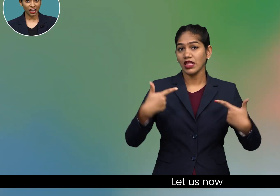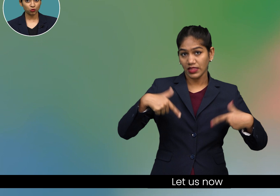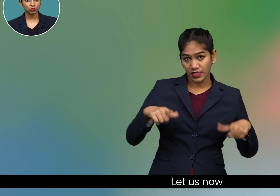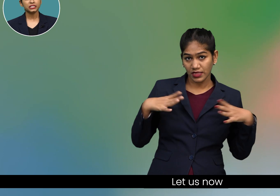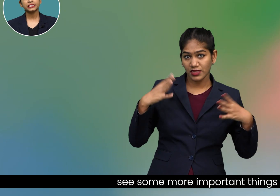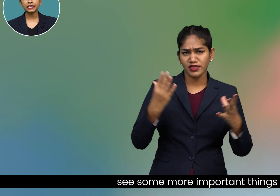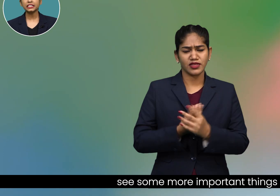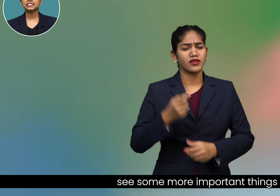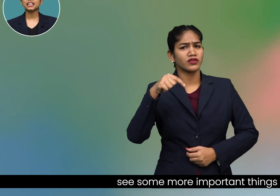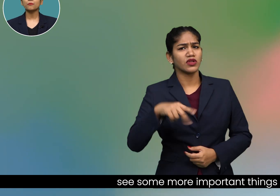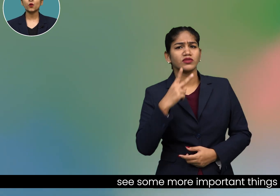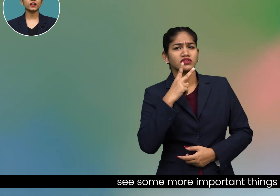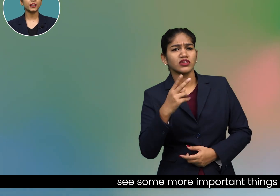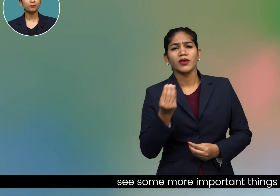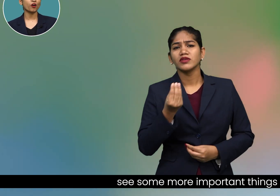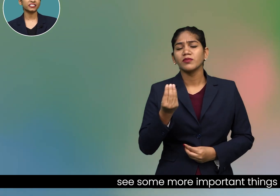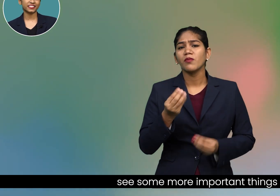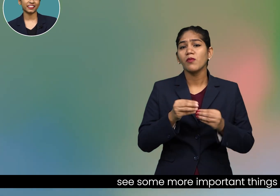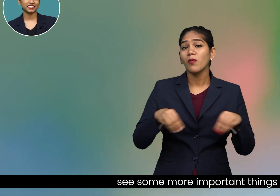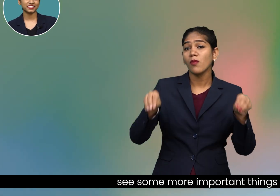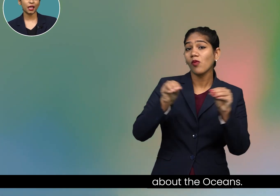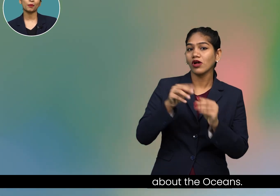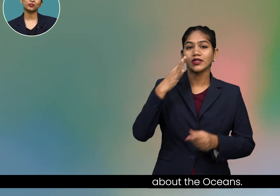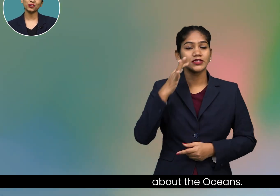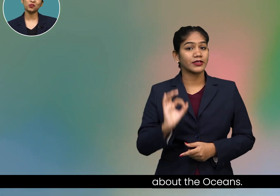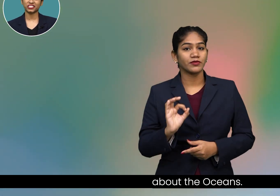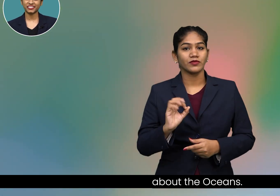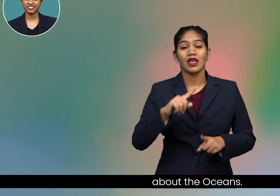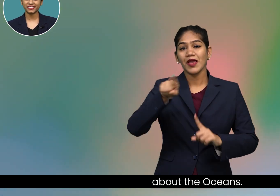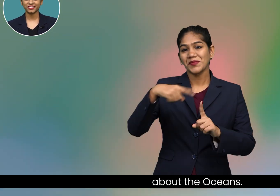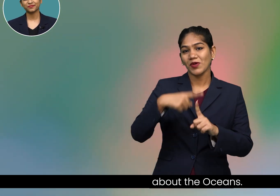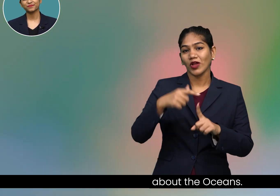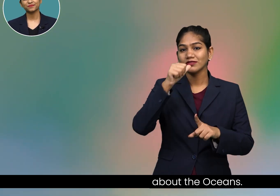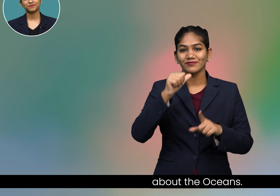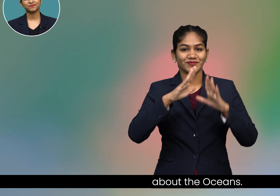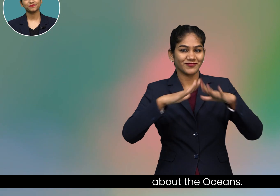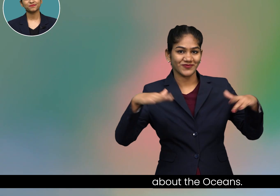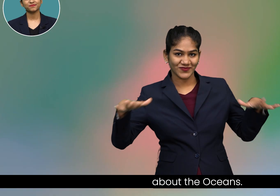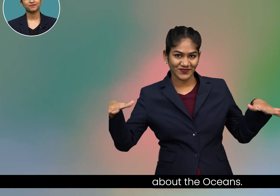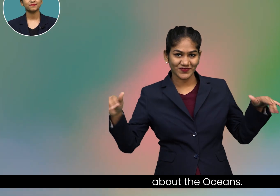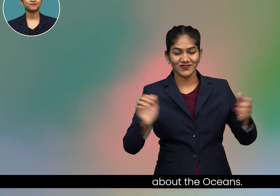Let us now see some more important things about the oceans.